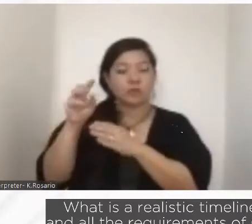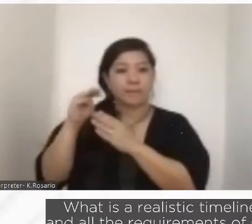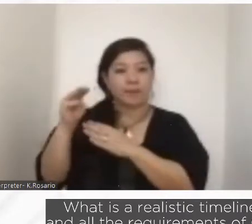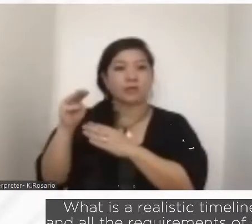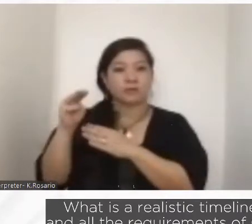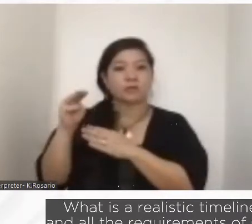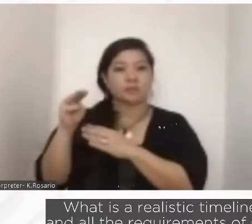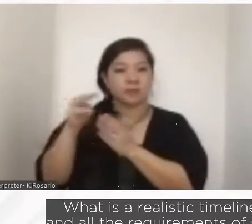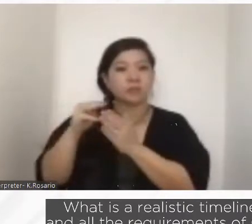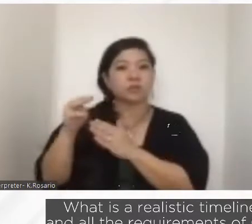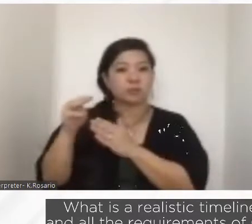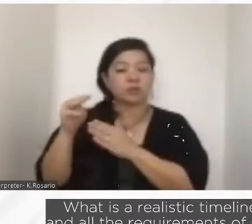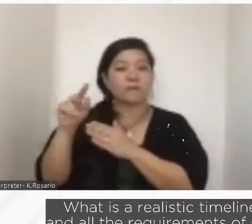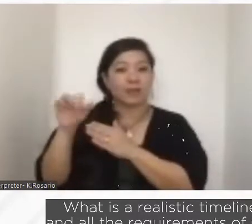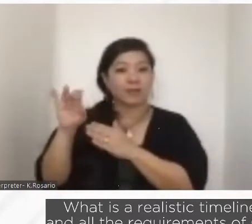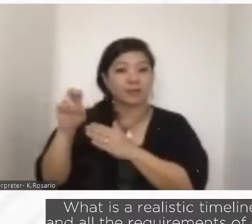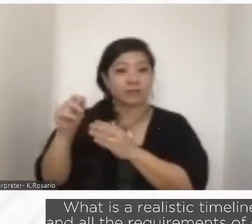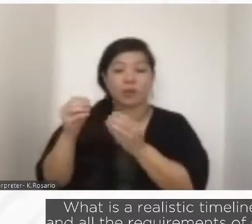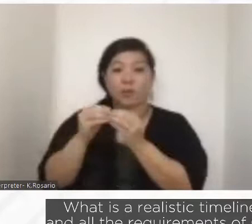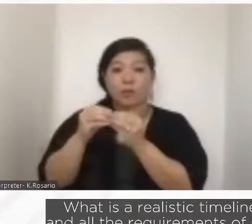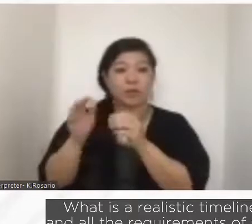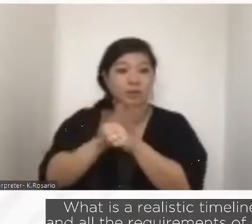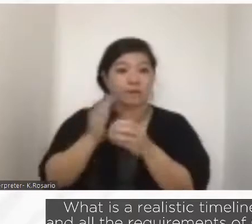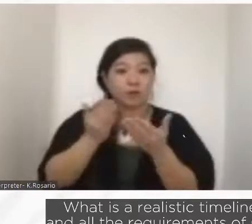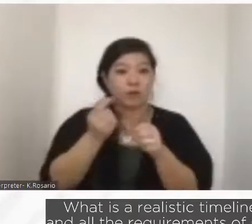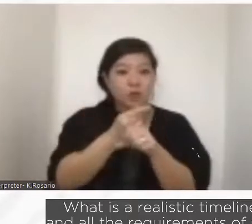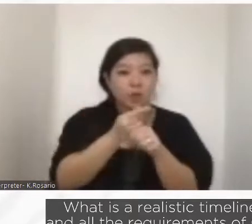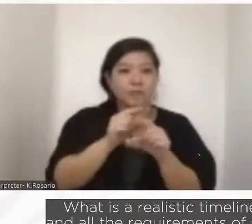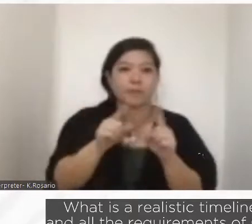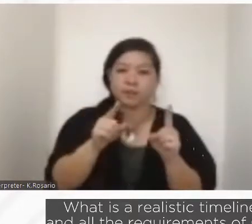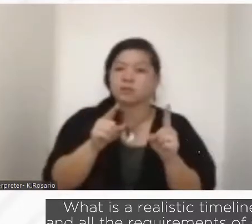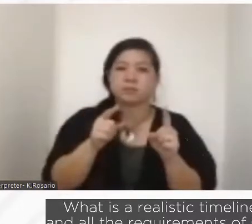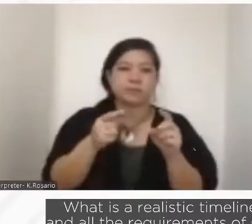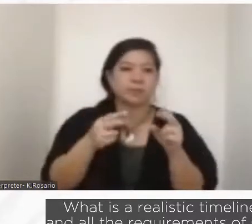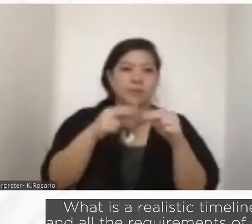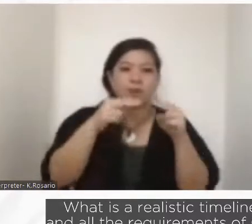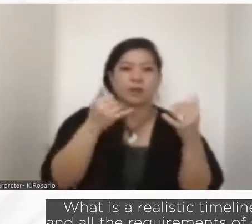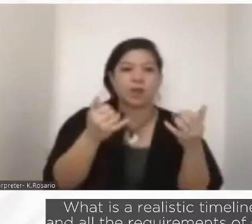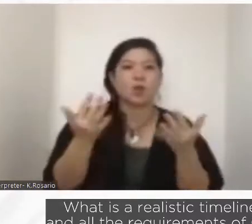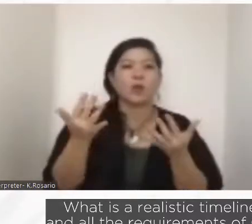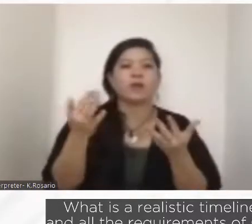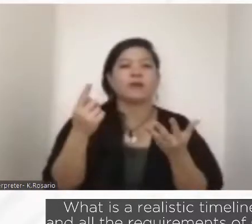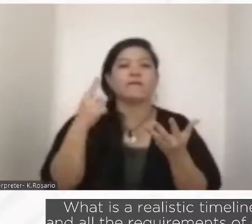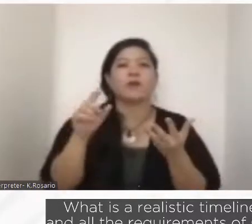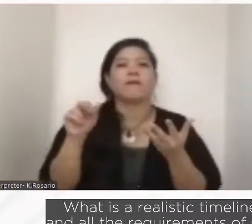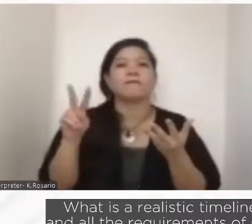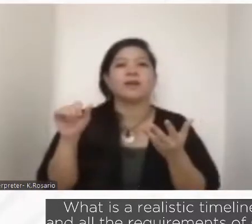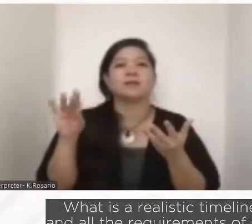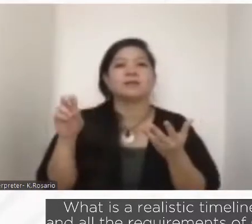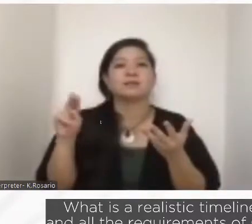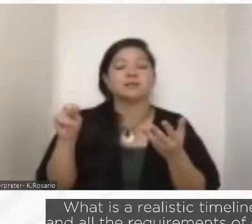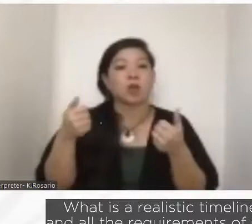batch. 20 million. That's more than enough to take care of Guam. It's already been built and it's waiting for a vaccine to be